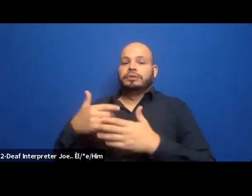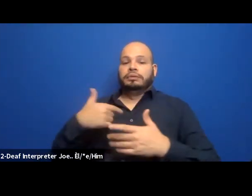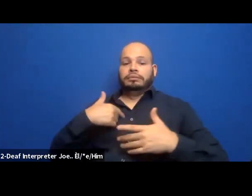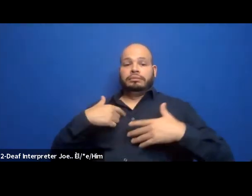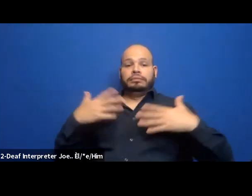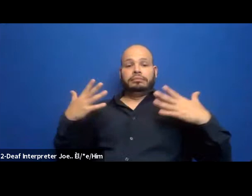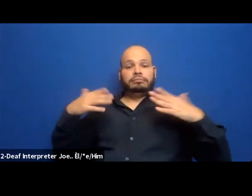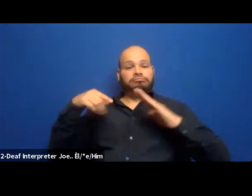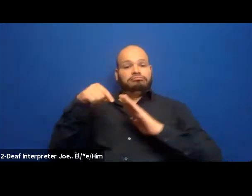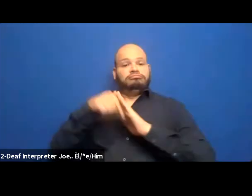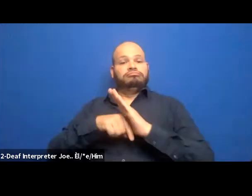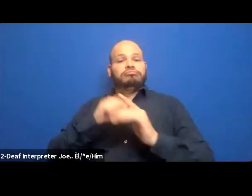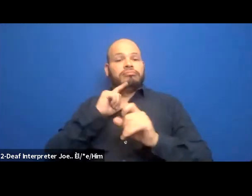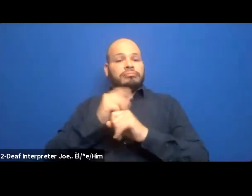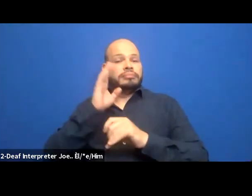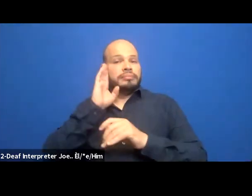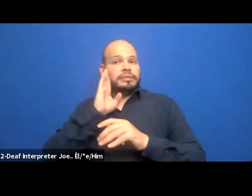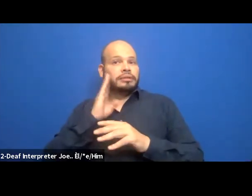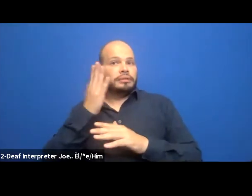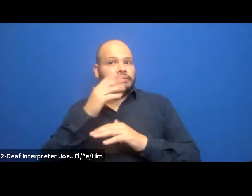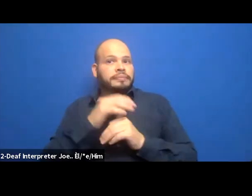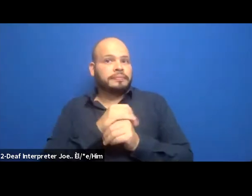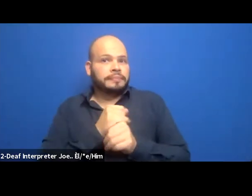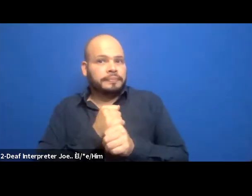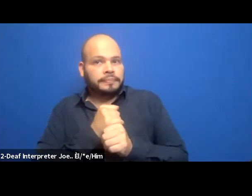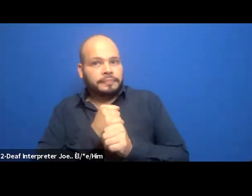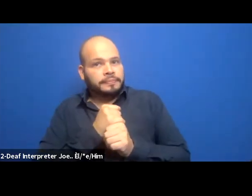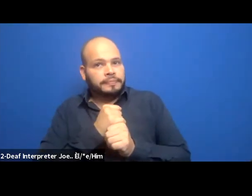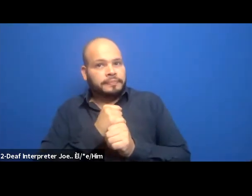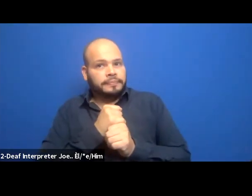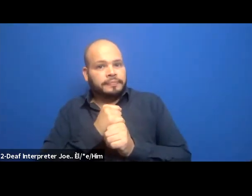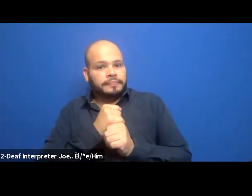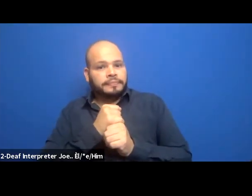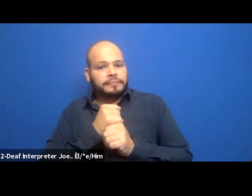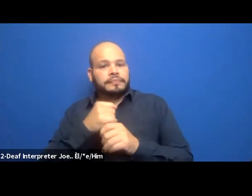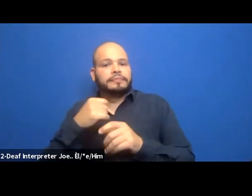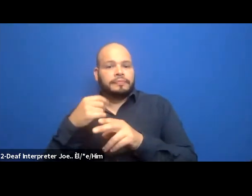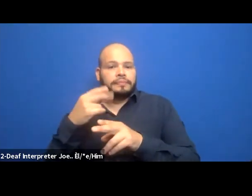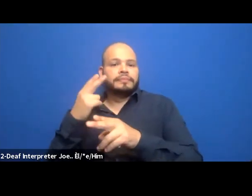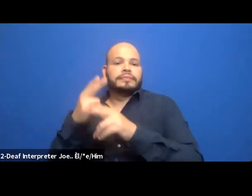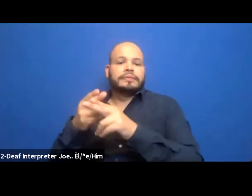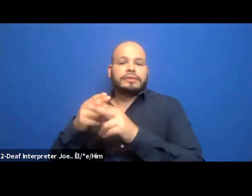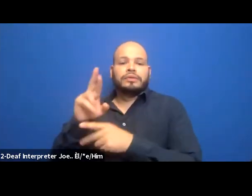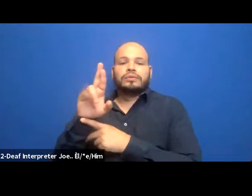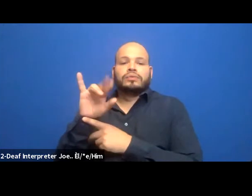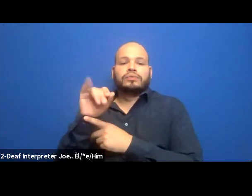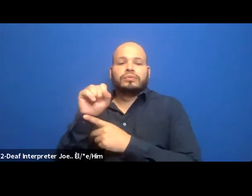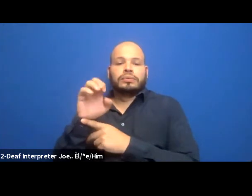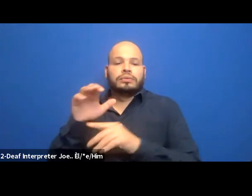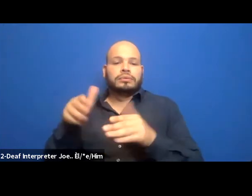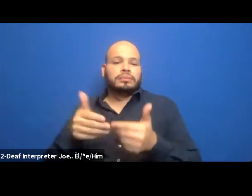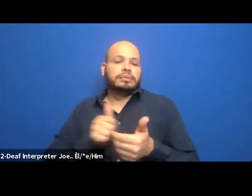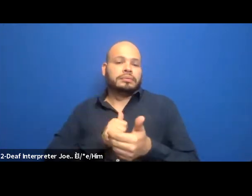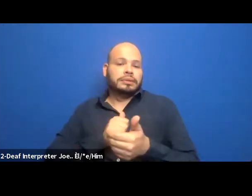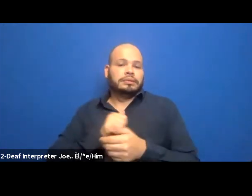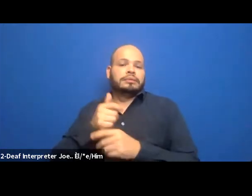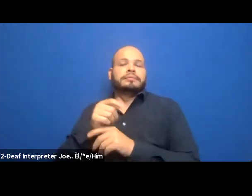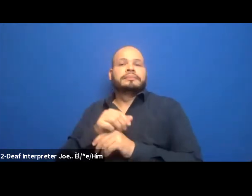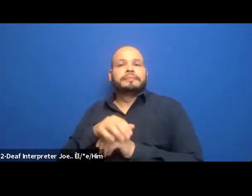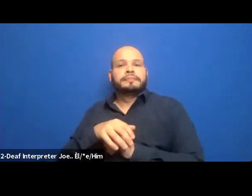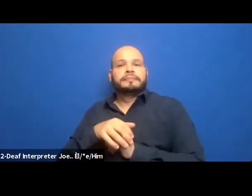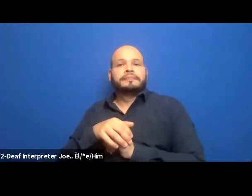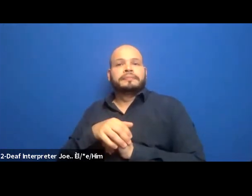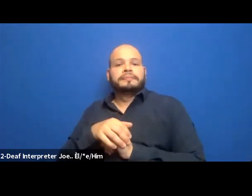And when I started being at Rice, I was 16 through a leadership pipeline that from